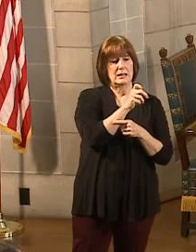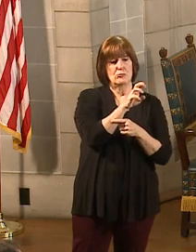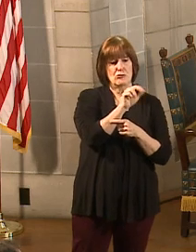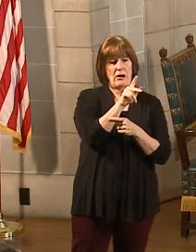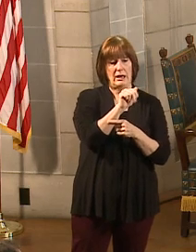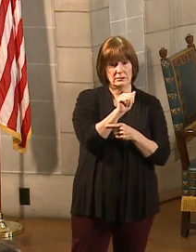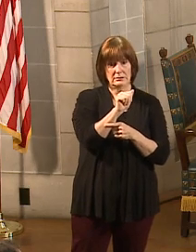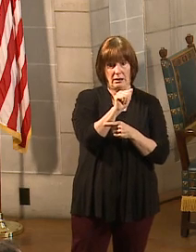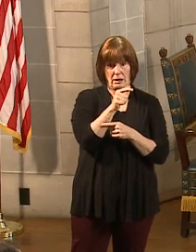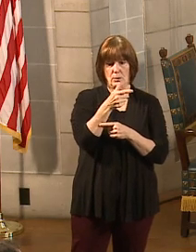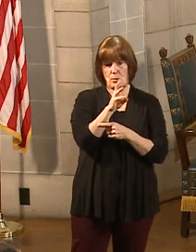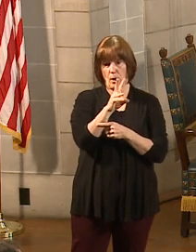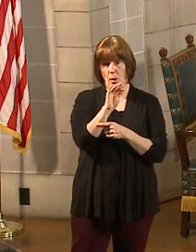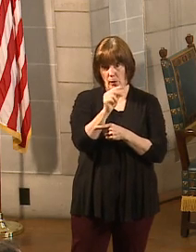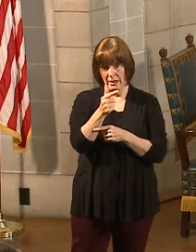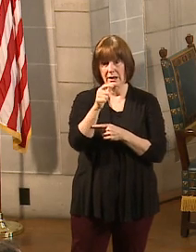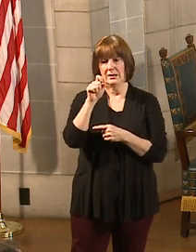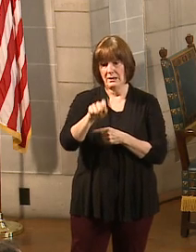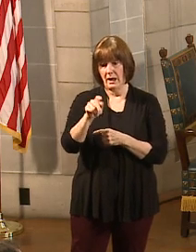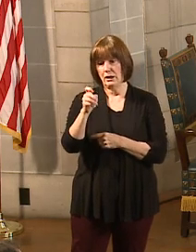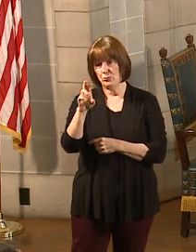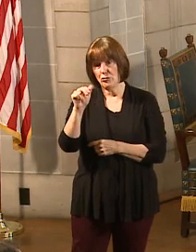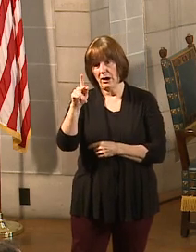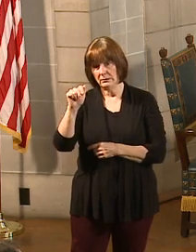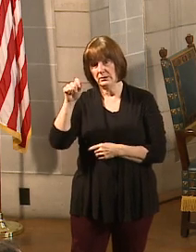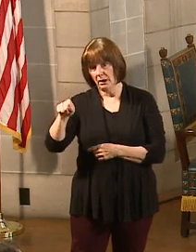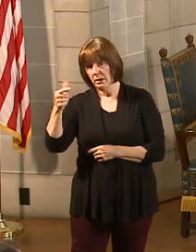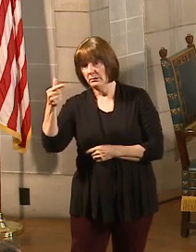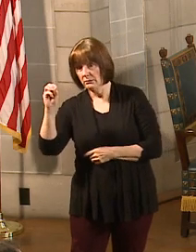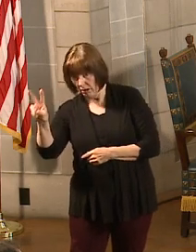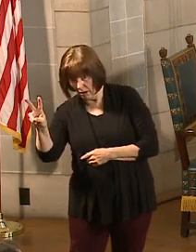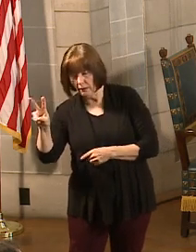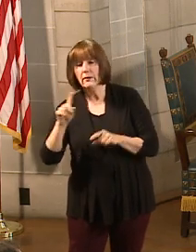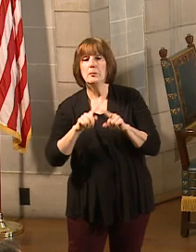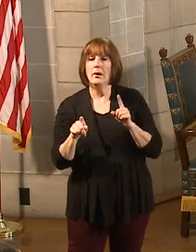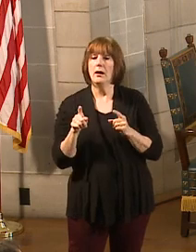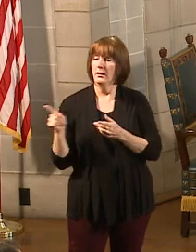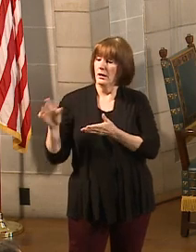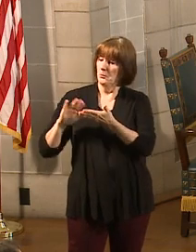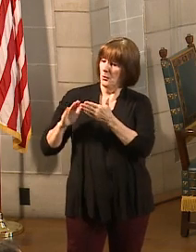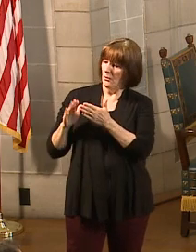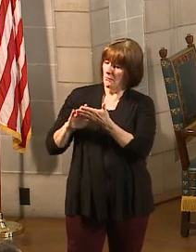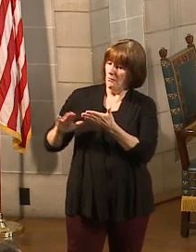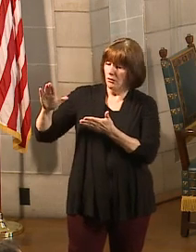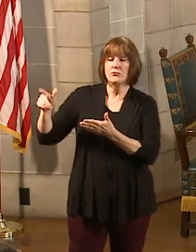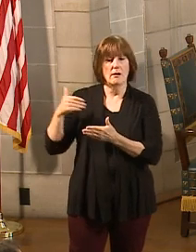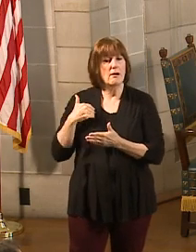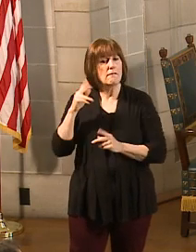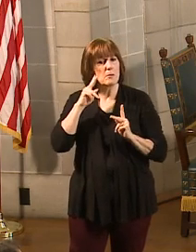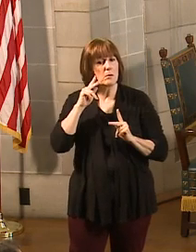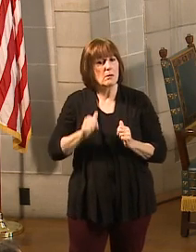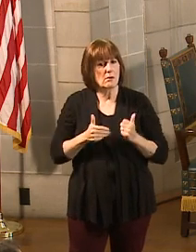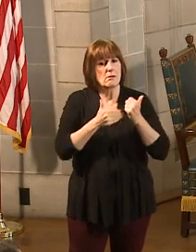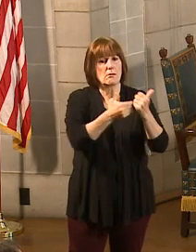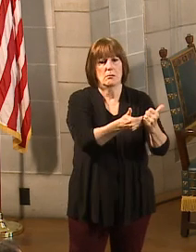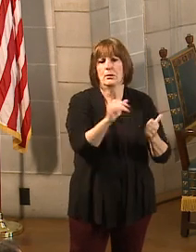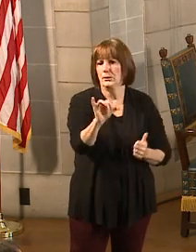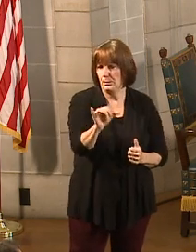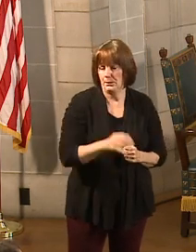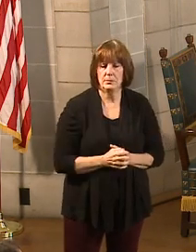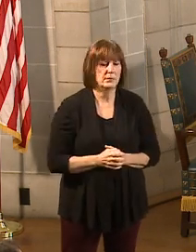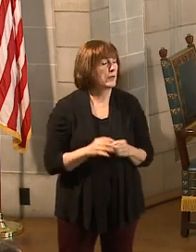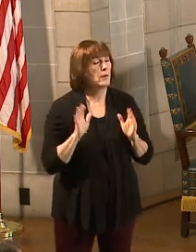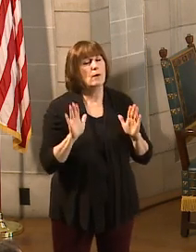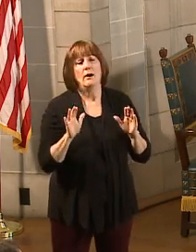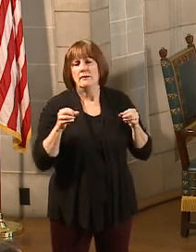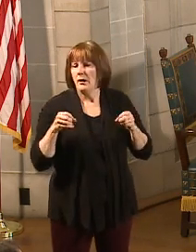getnebraskagrowing.nebraska.gov. But the community colleges also have navigators to be able to help people to do it, and the program is being administered through the community colleges. So great